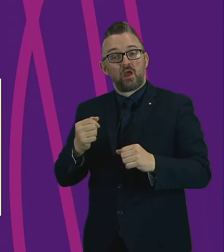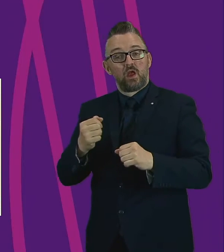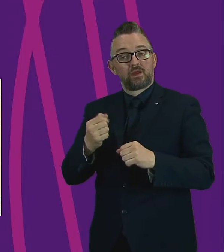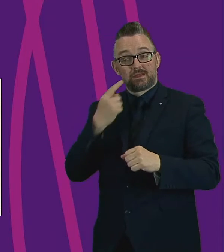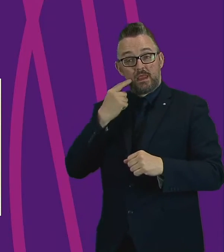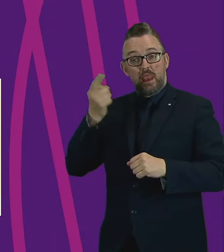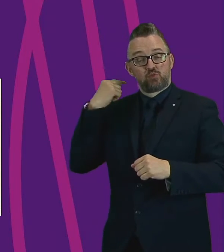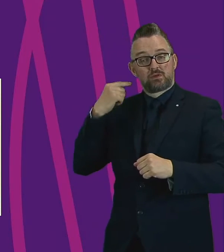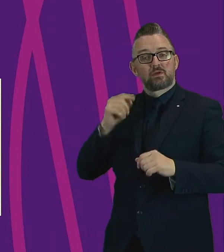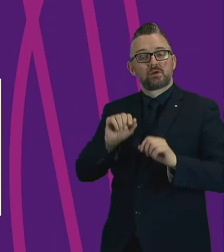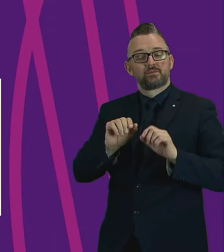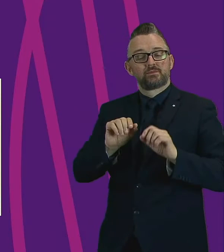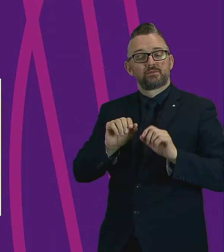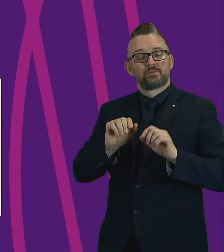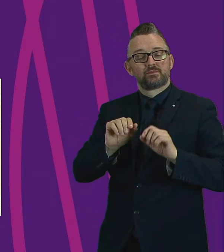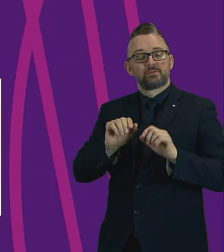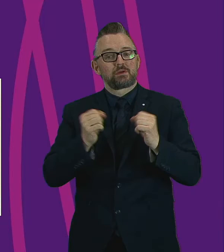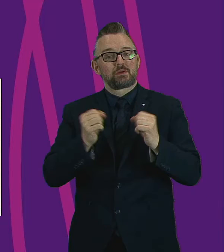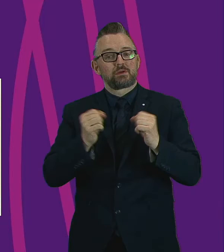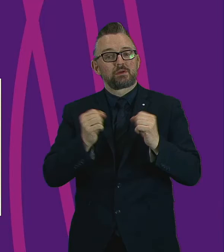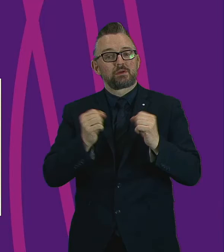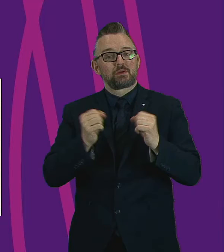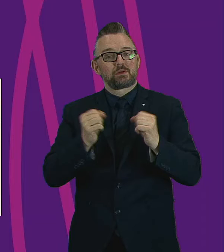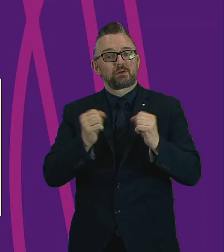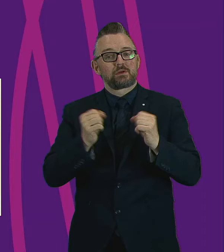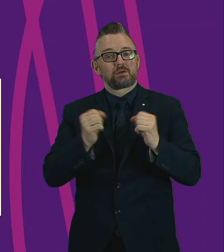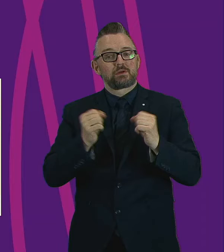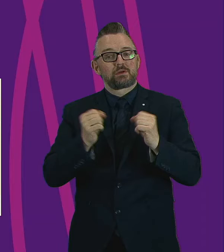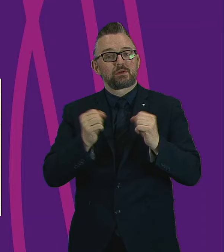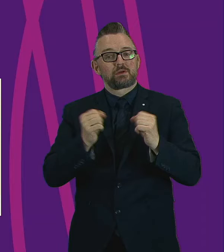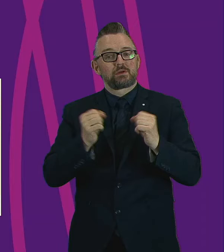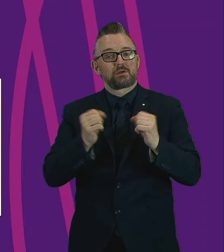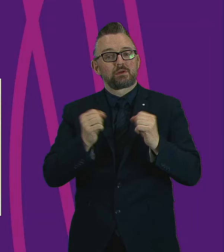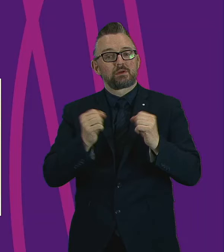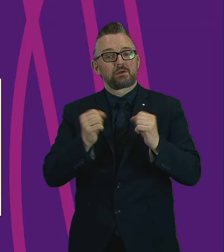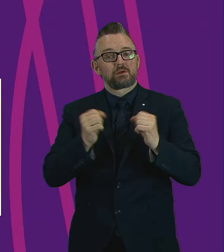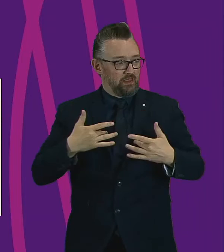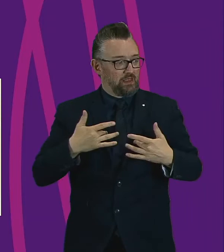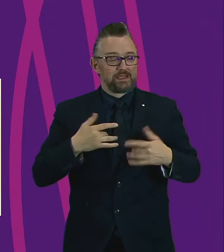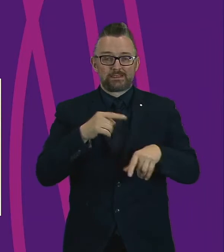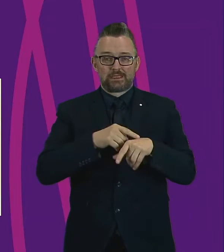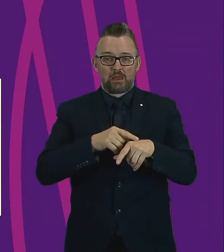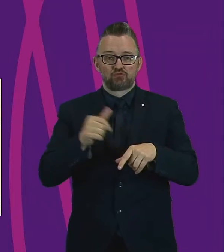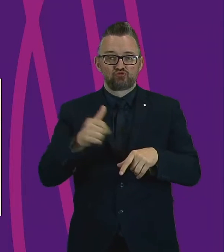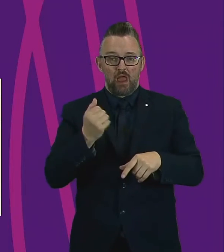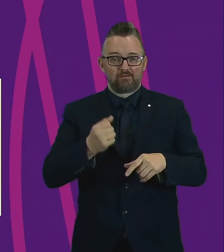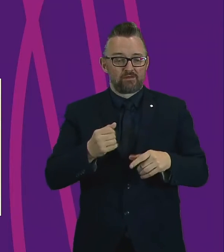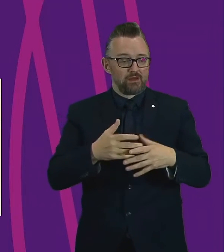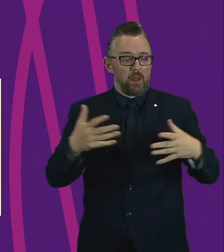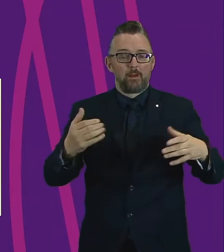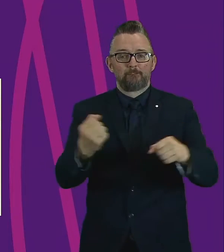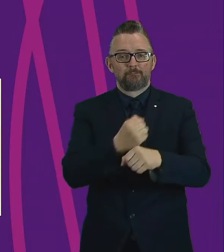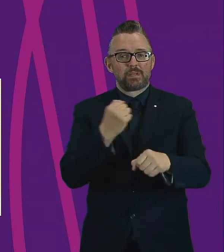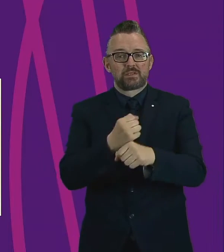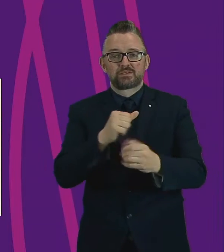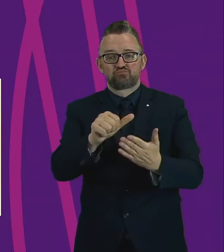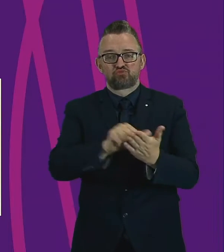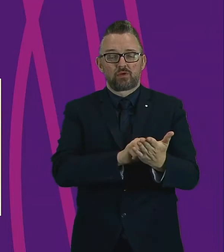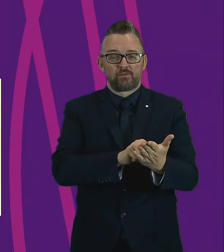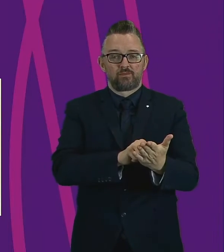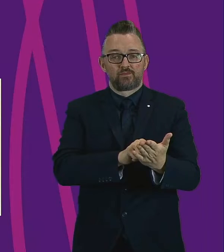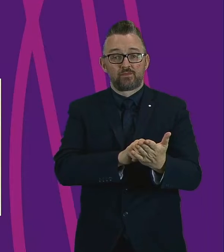last week, there were discussions around how we should use this time to encourage a large-scale public sector programme of maintenance. And we should